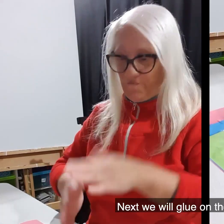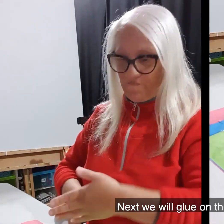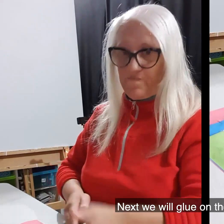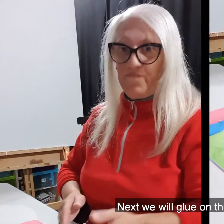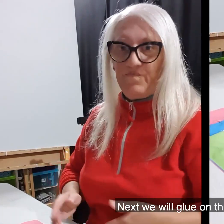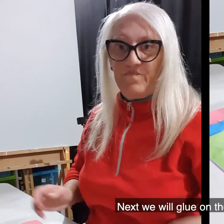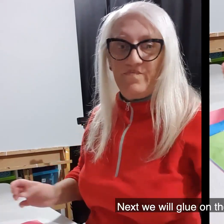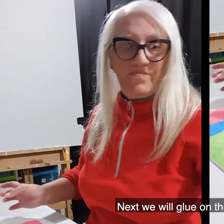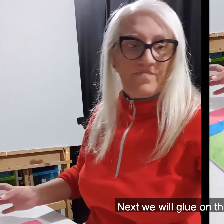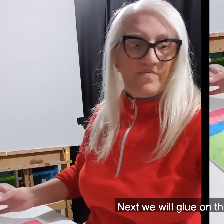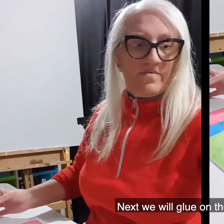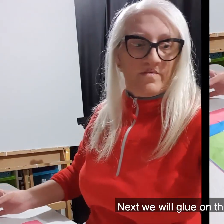Next, we will glue on the yellow paper.